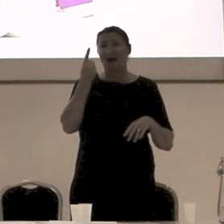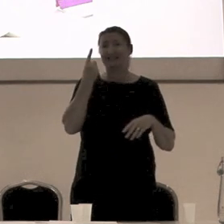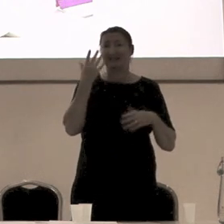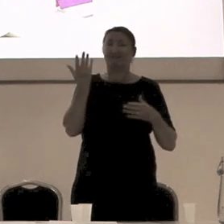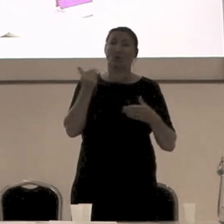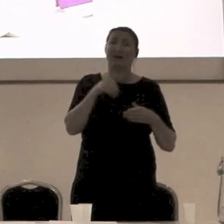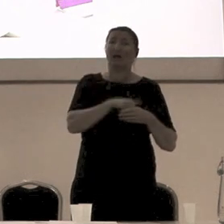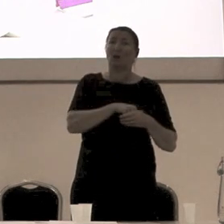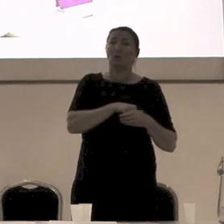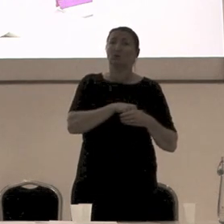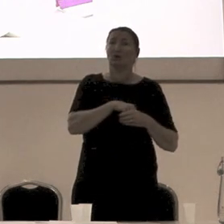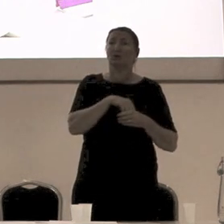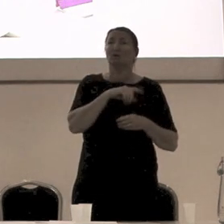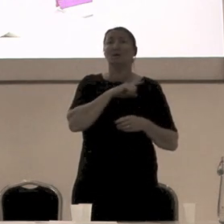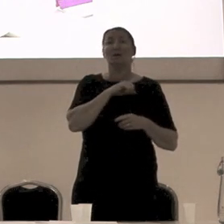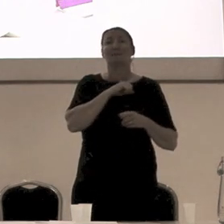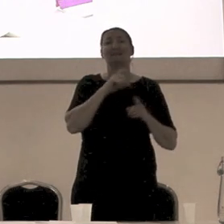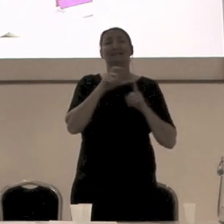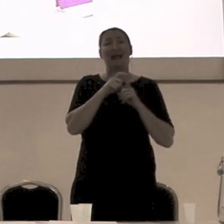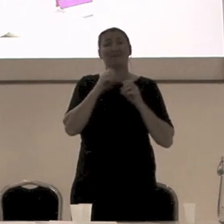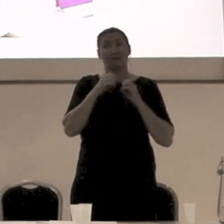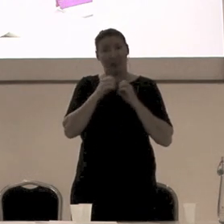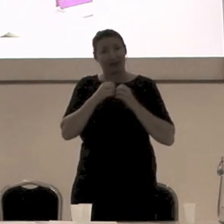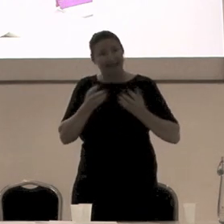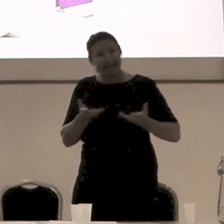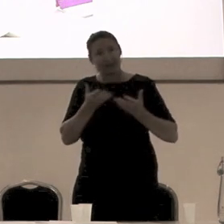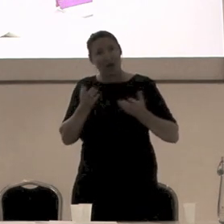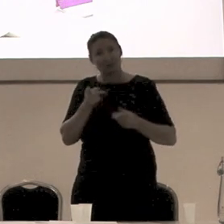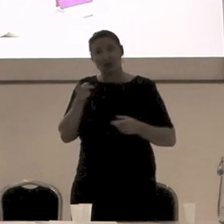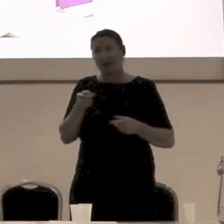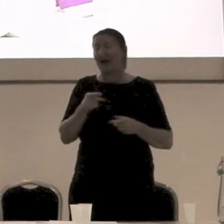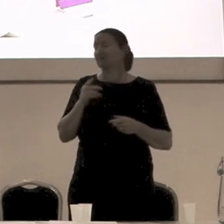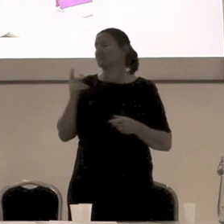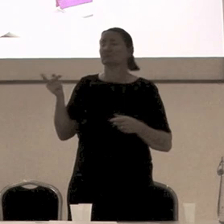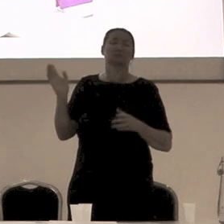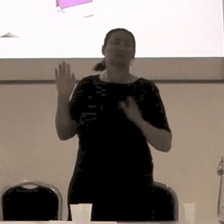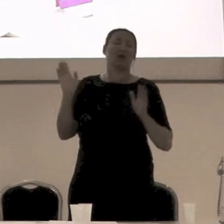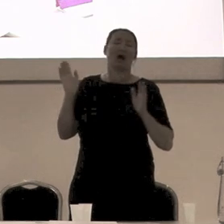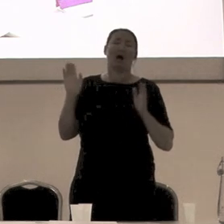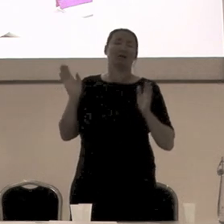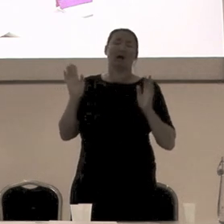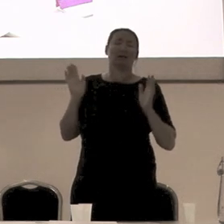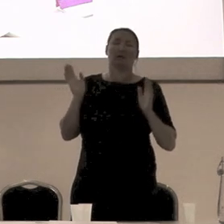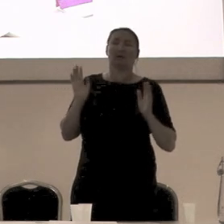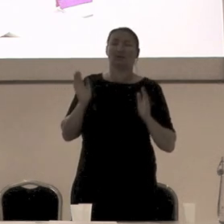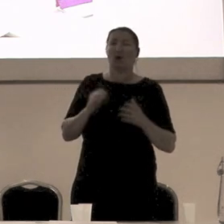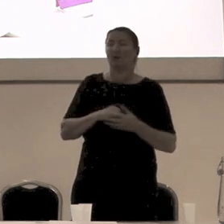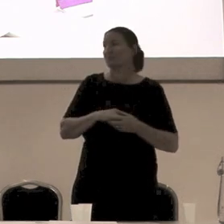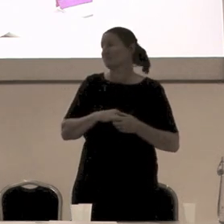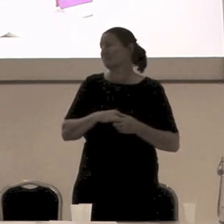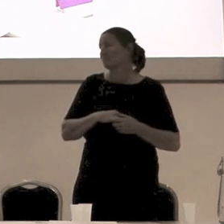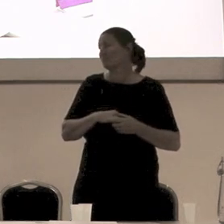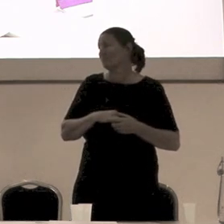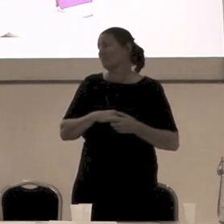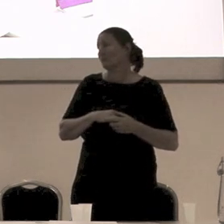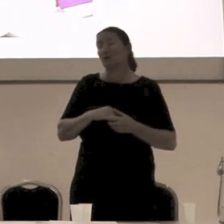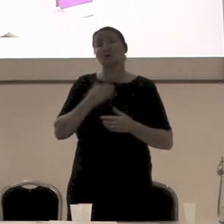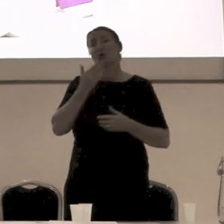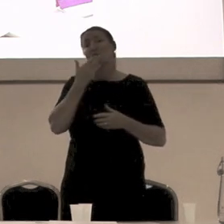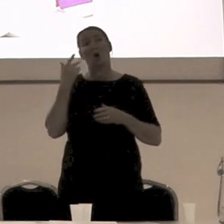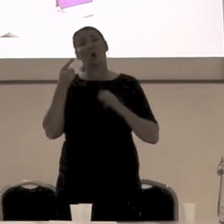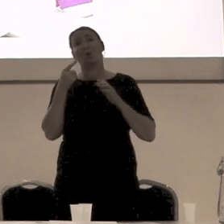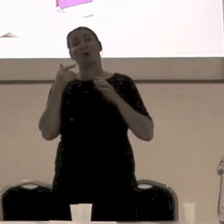inclusion after David Blunkett had pushed it through, and others said no, no, no, like Lord Adonis. We have no policy on